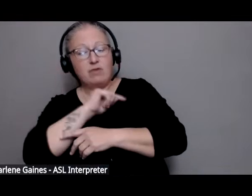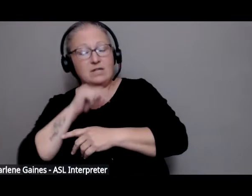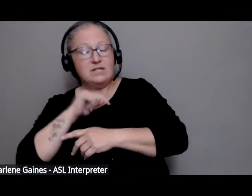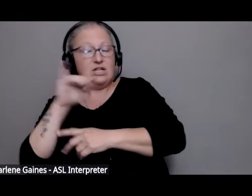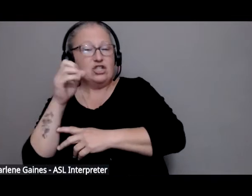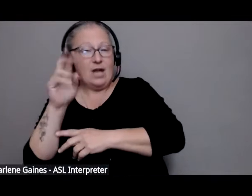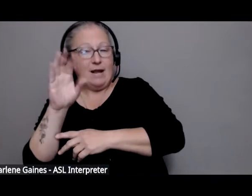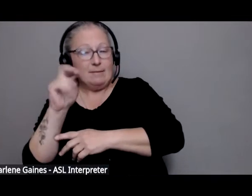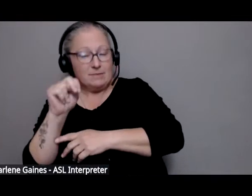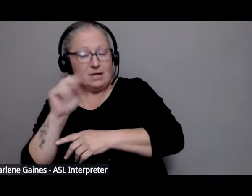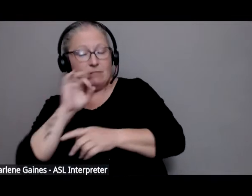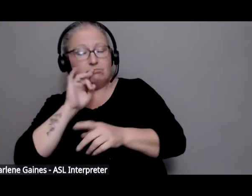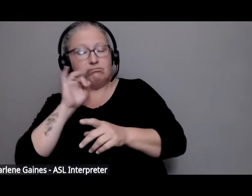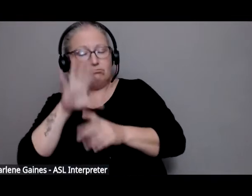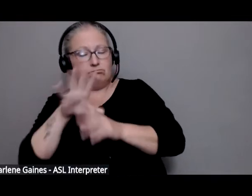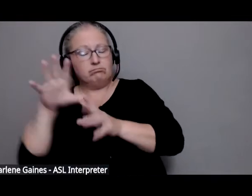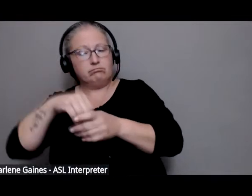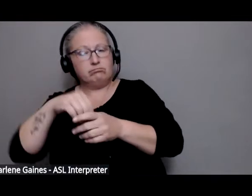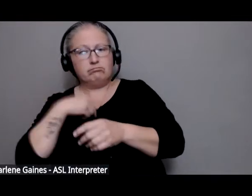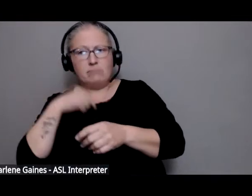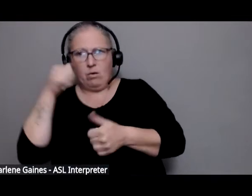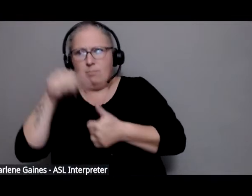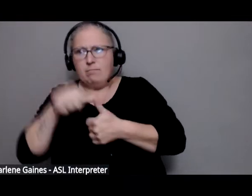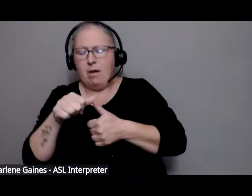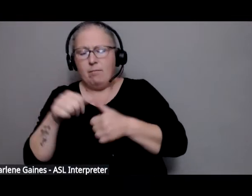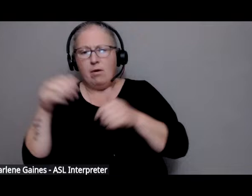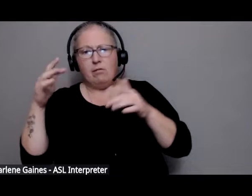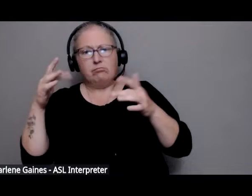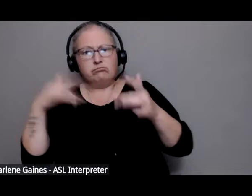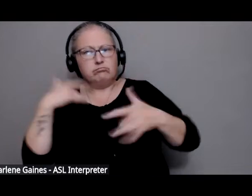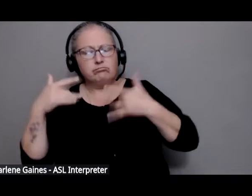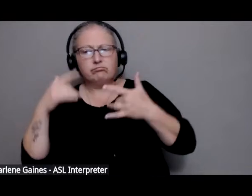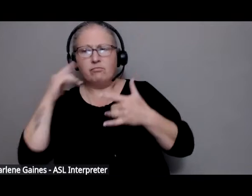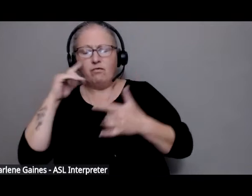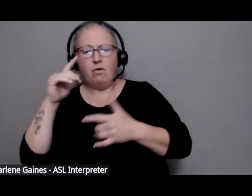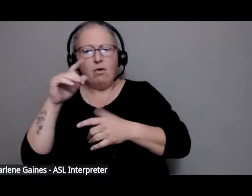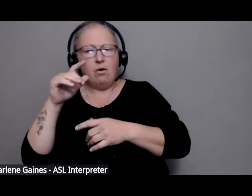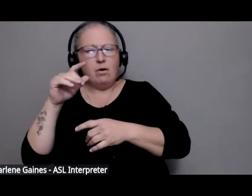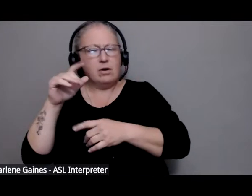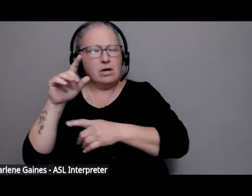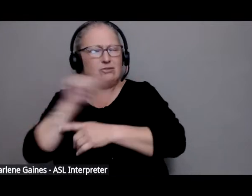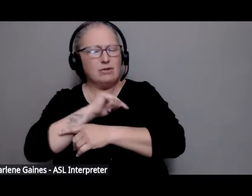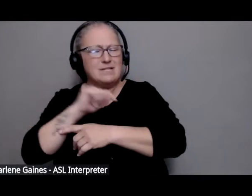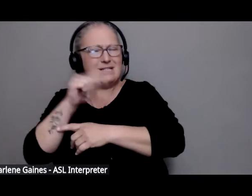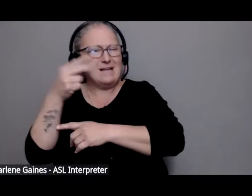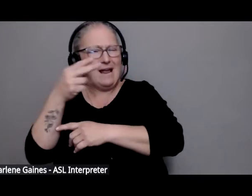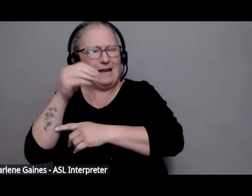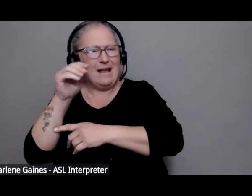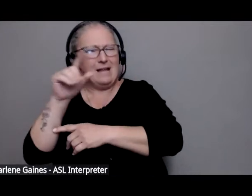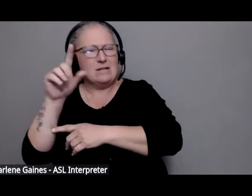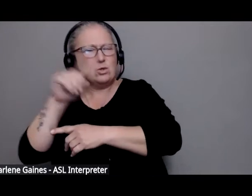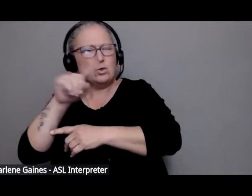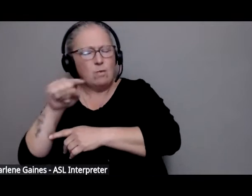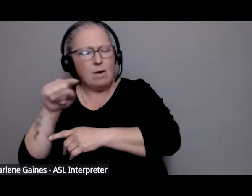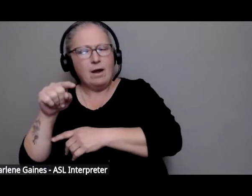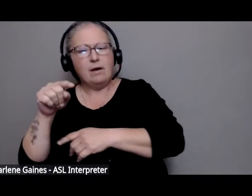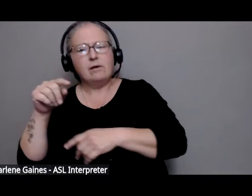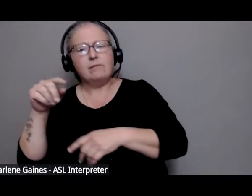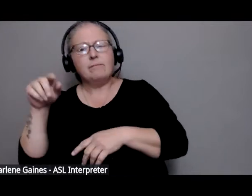I recalled the significant praise expressed for outgoing trustees Hanley and Lees Dwyer. Commenters included Trustee